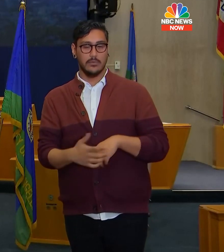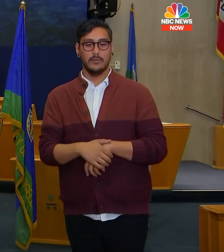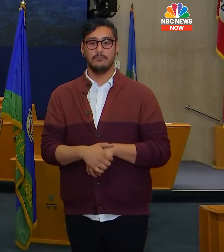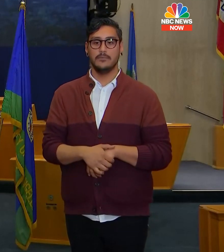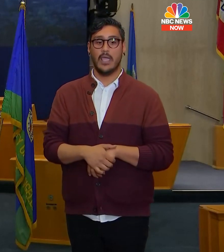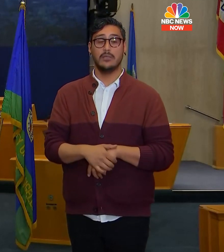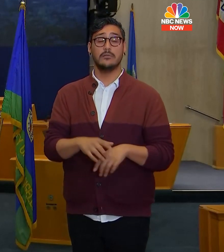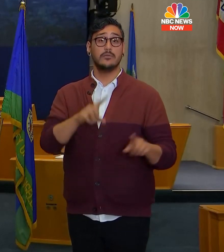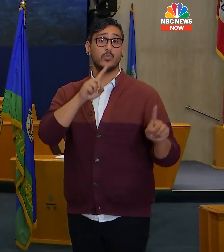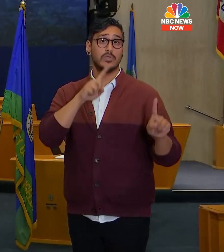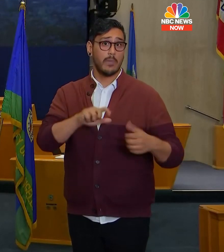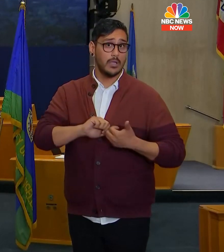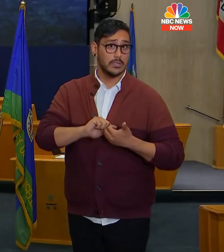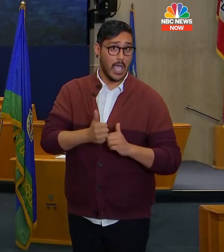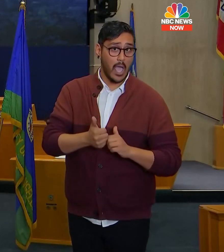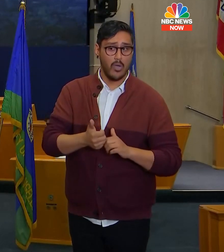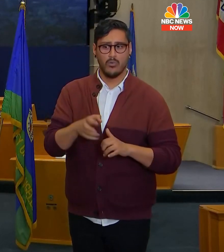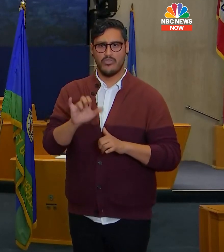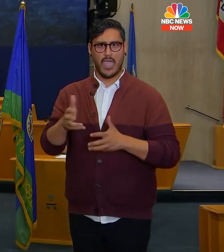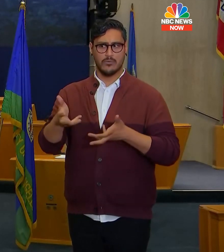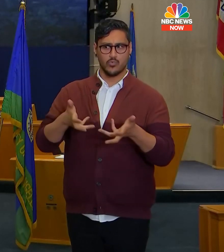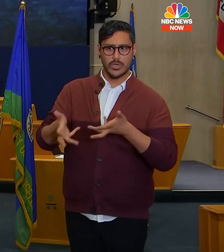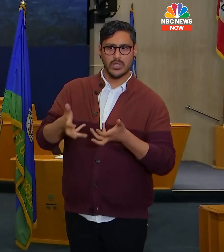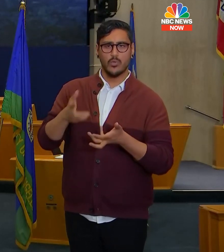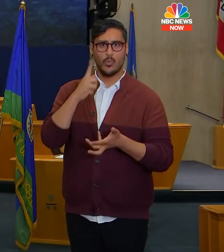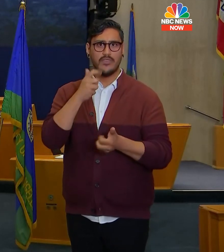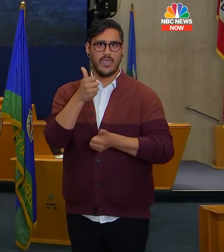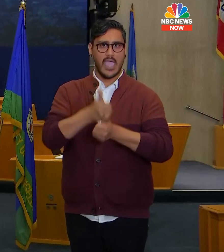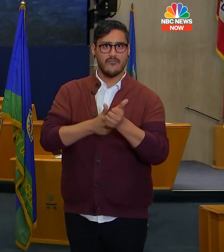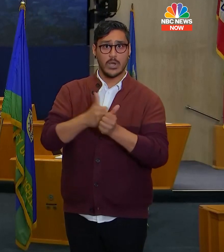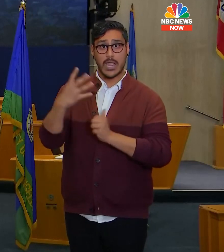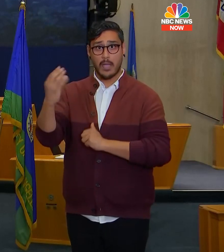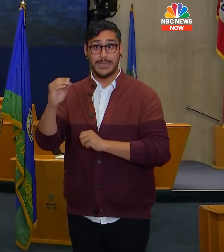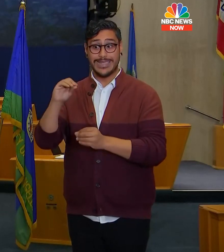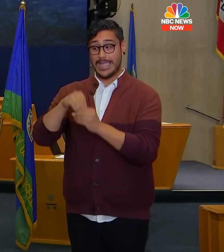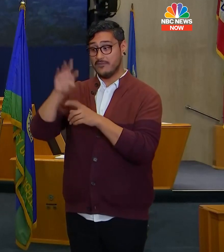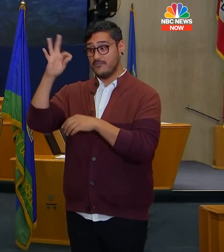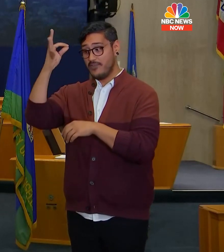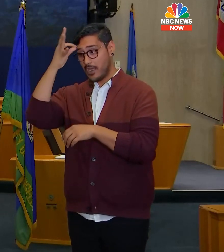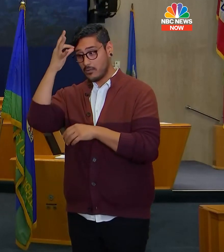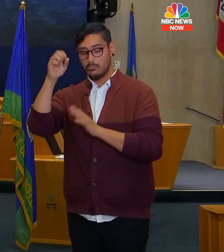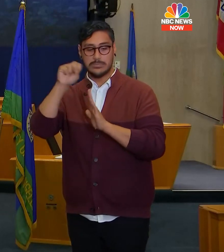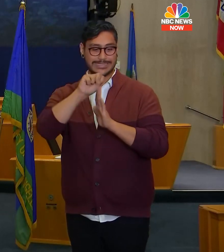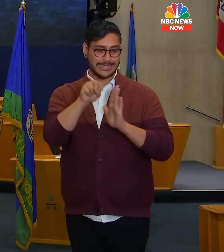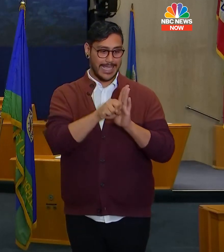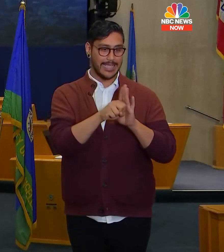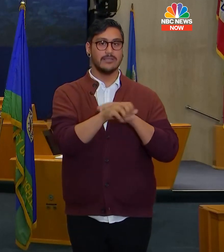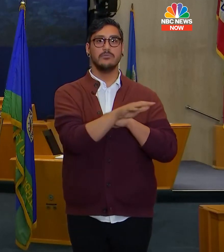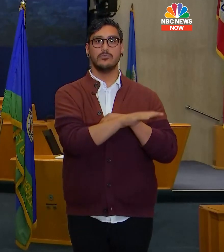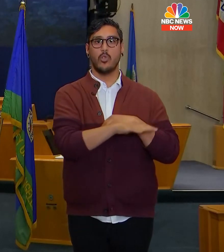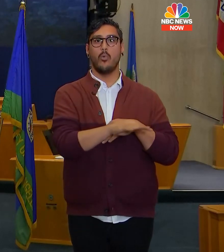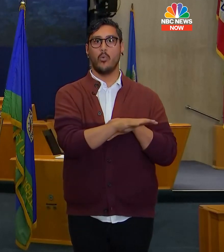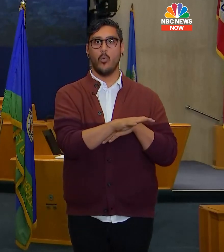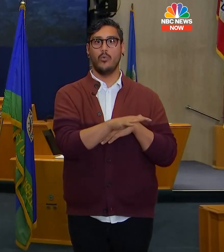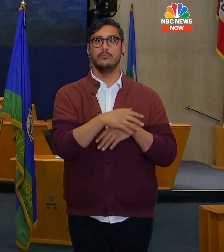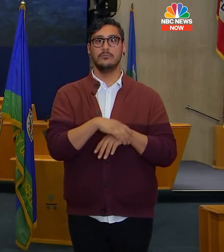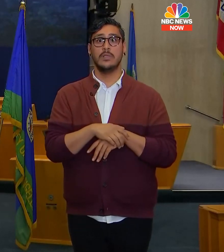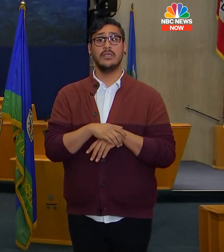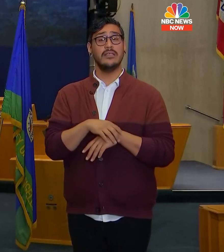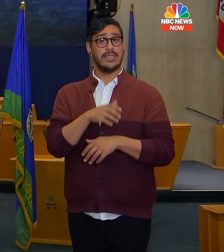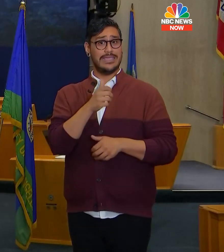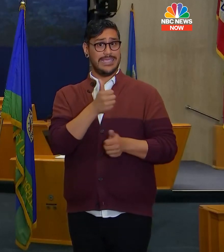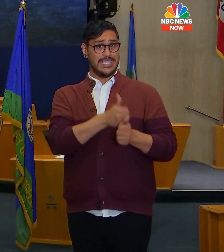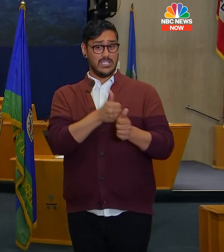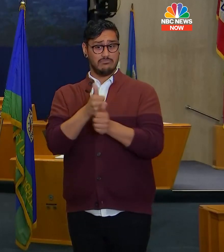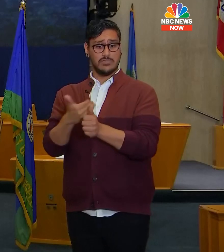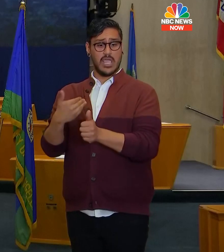the response, the coordination between all the different entities at the federal level, at the state level, at the local level. As a regional coordinator for mutual